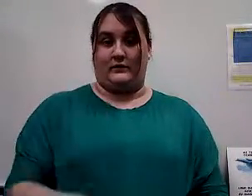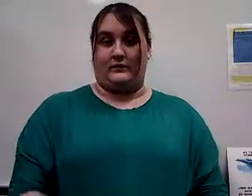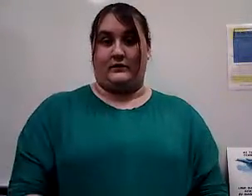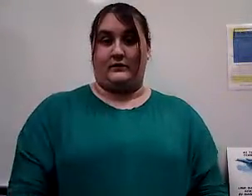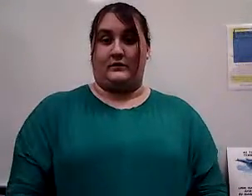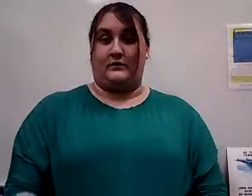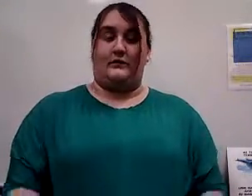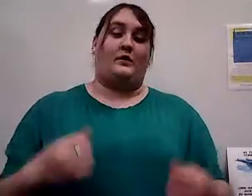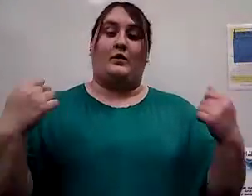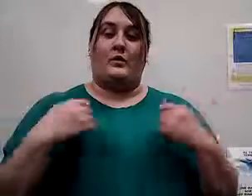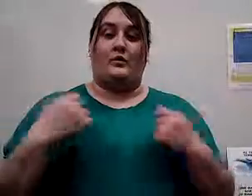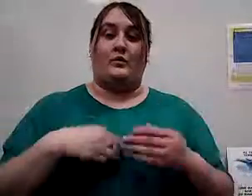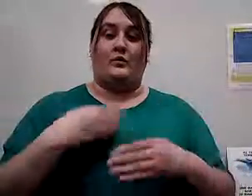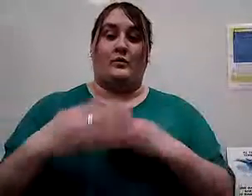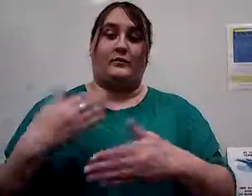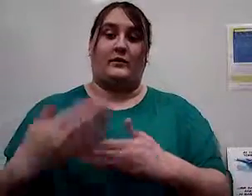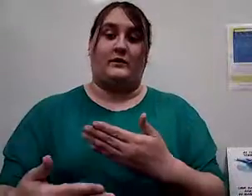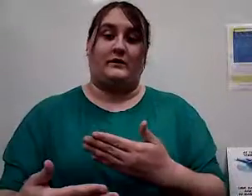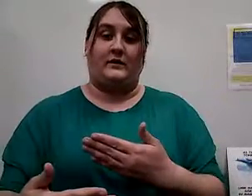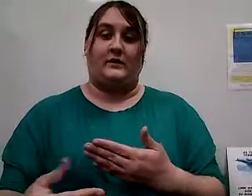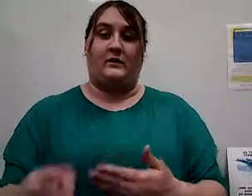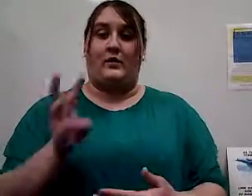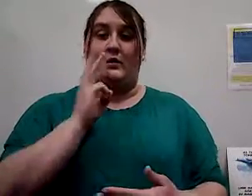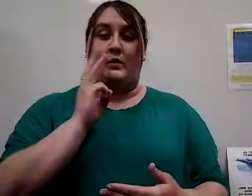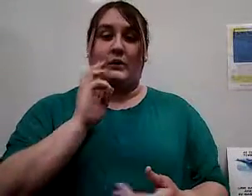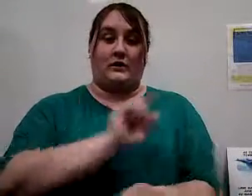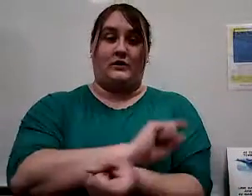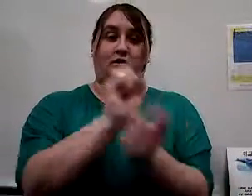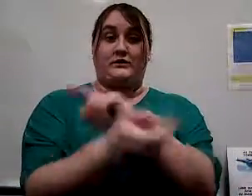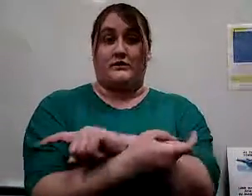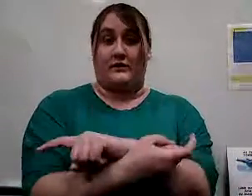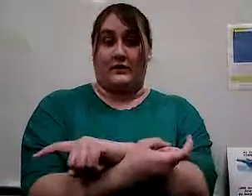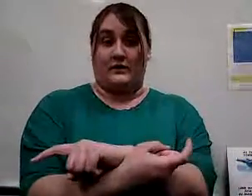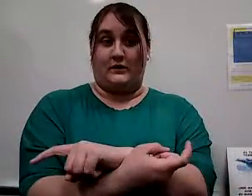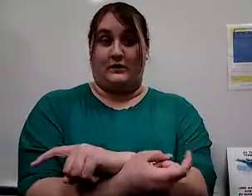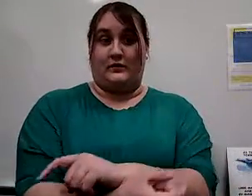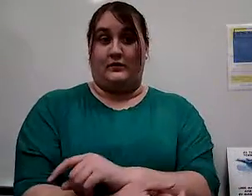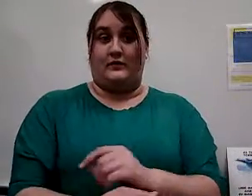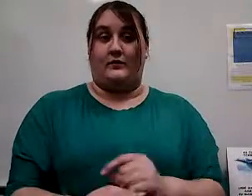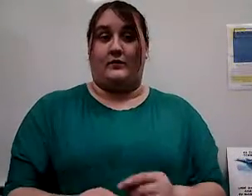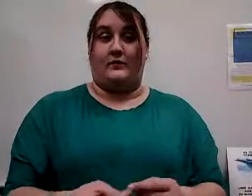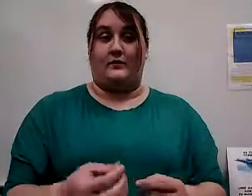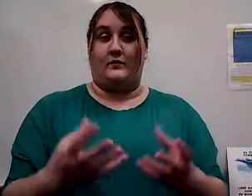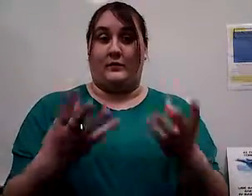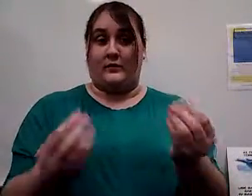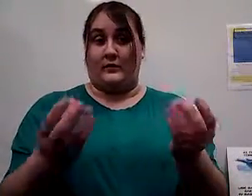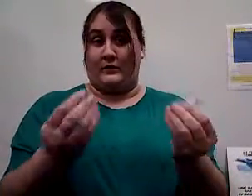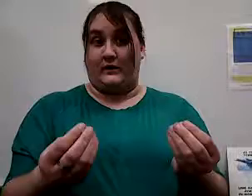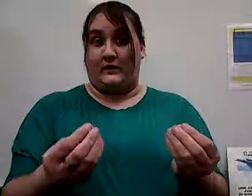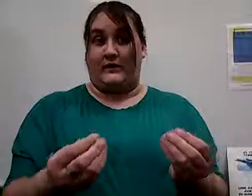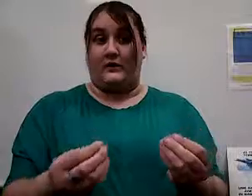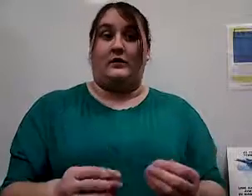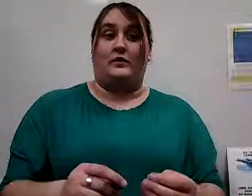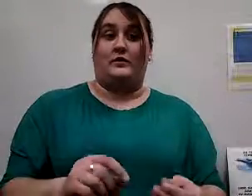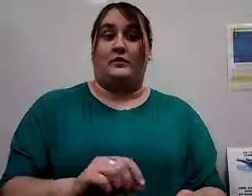Cooling process by which water is changed from the liquid form, which is water, to the gas form, which happens to be water vapor.